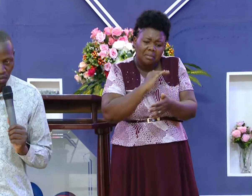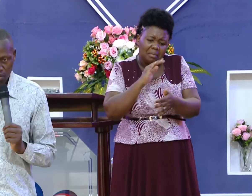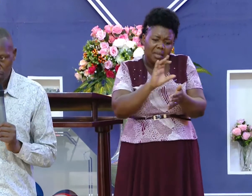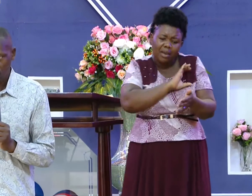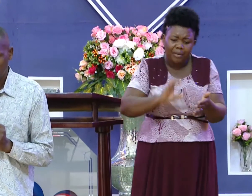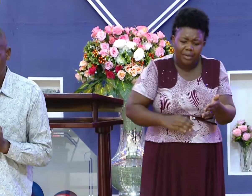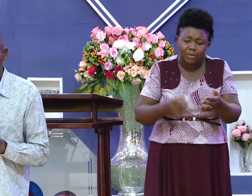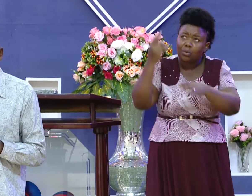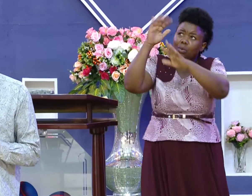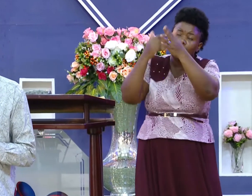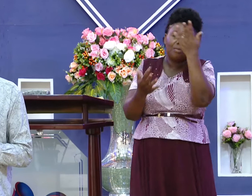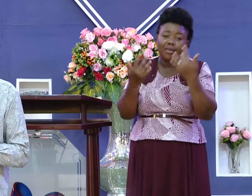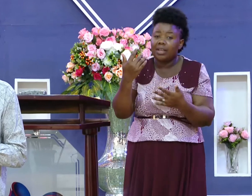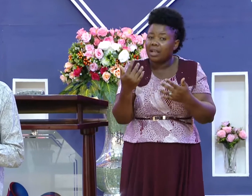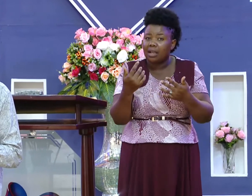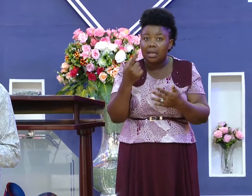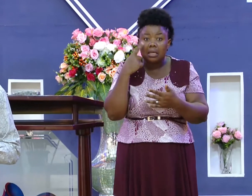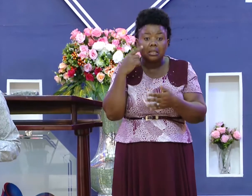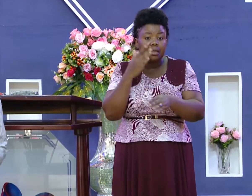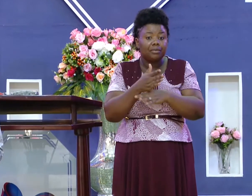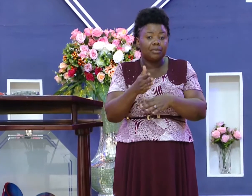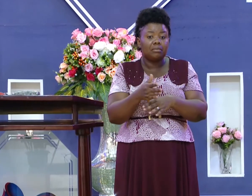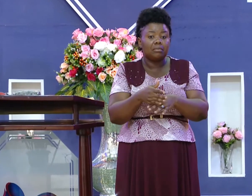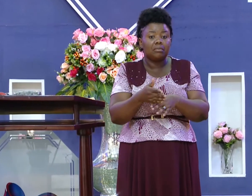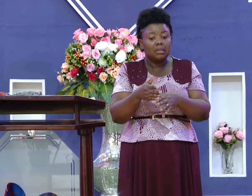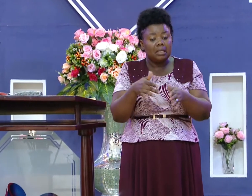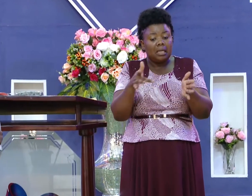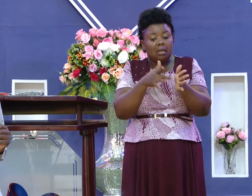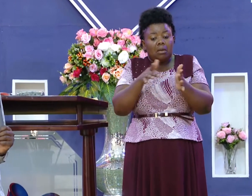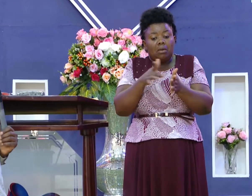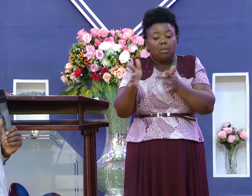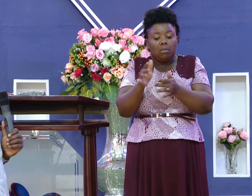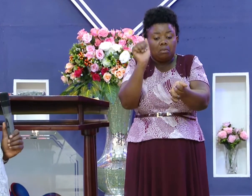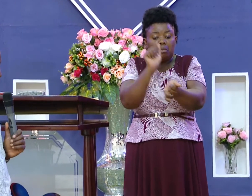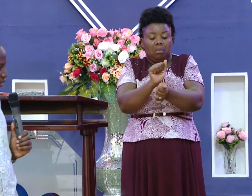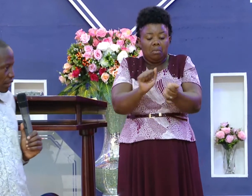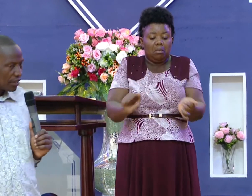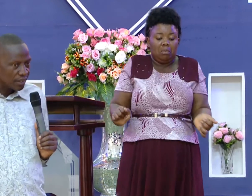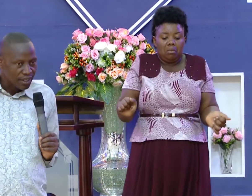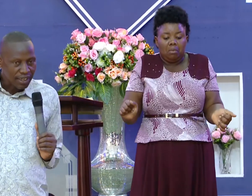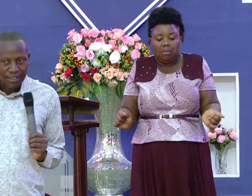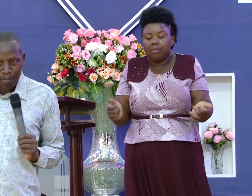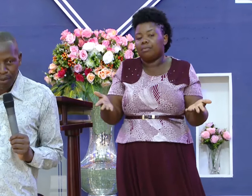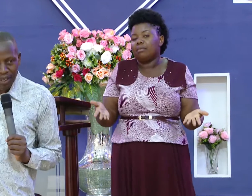He waited for Mzee to call the fire. At the end of the day, Mzee was just